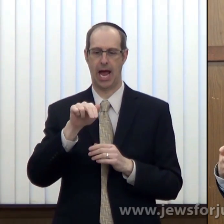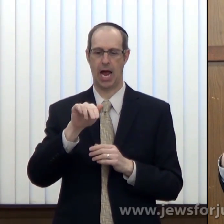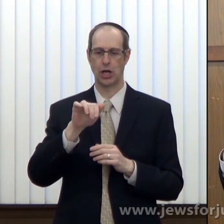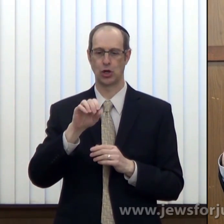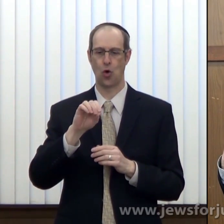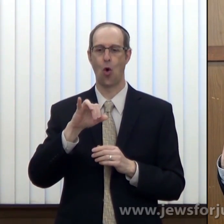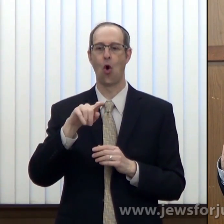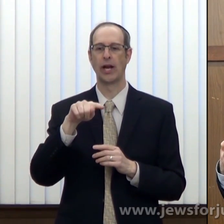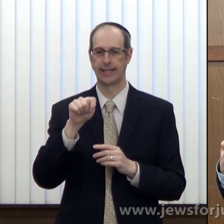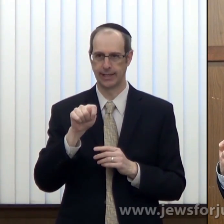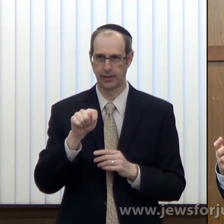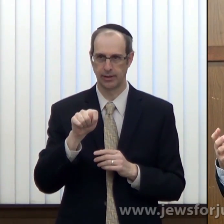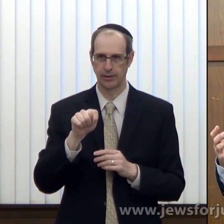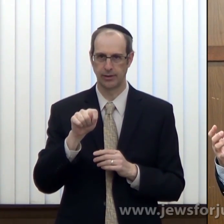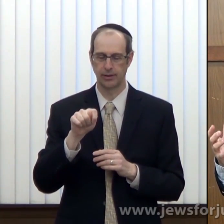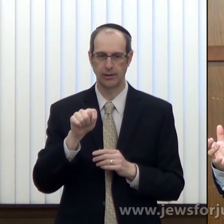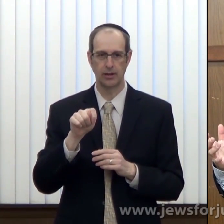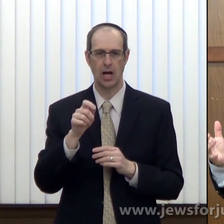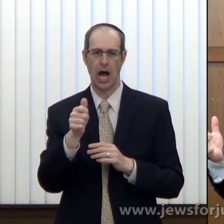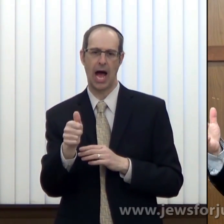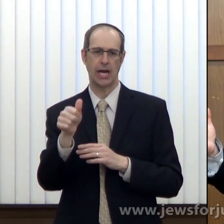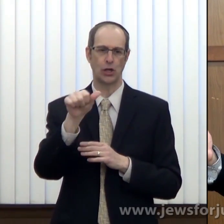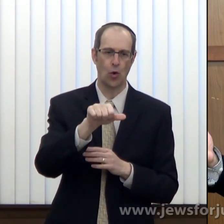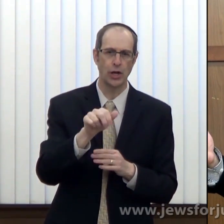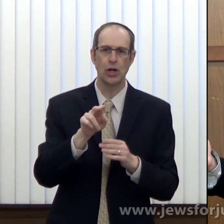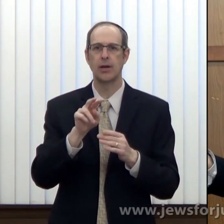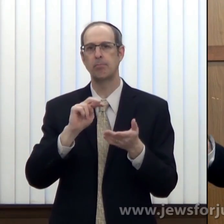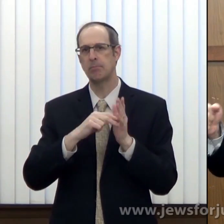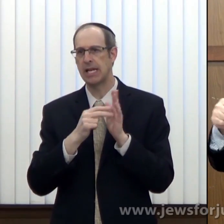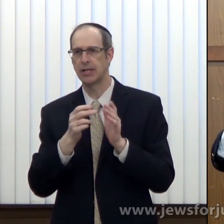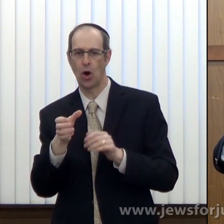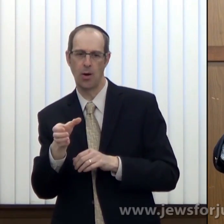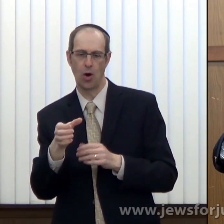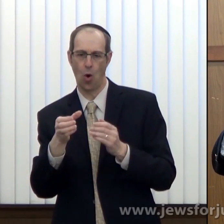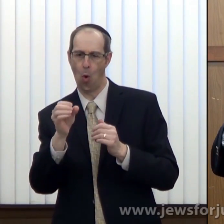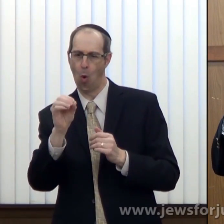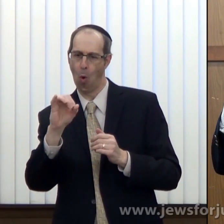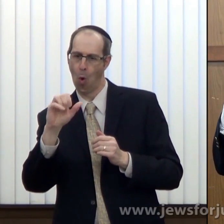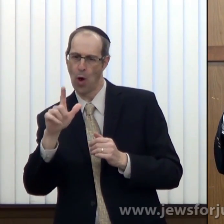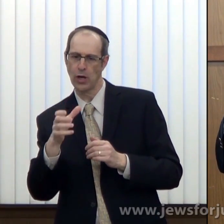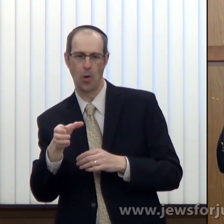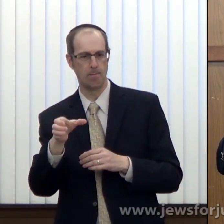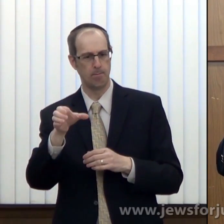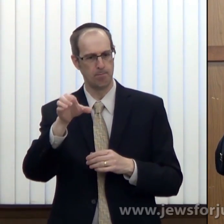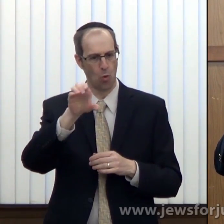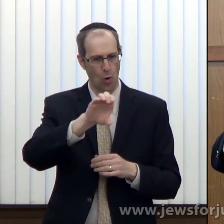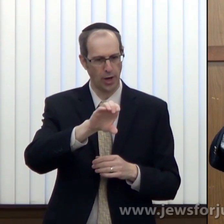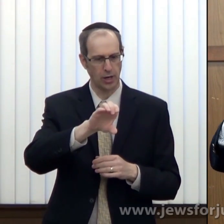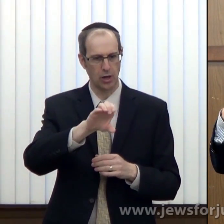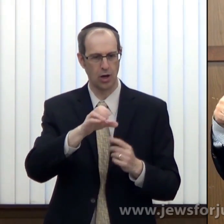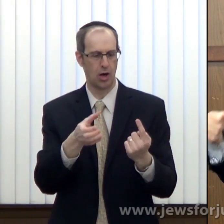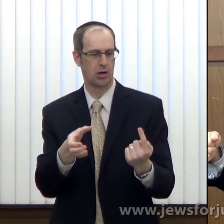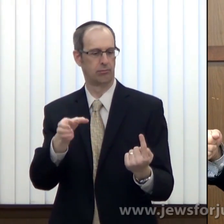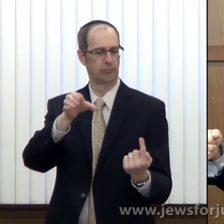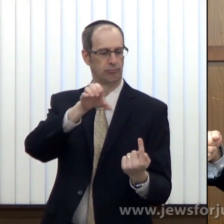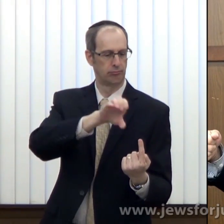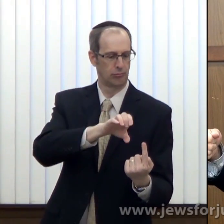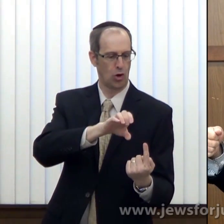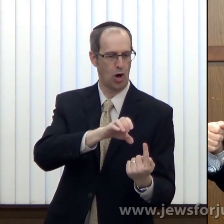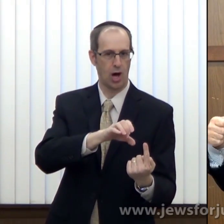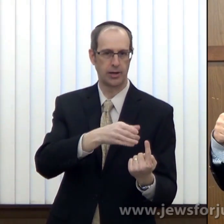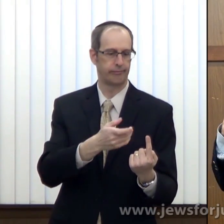Bible was the act of usually pouring oil on someone or